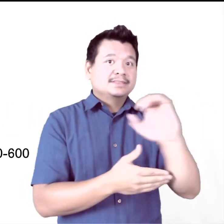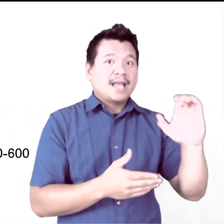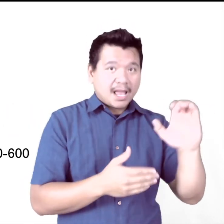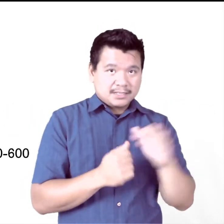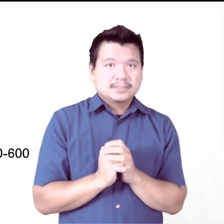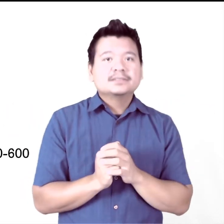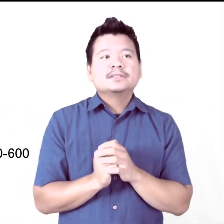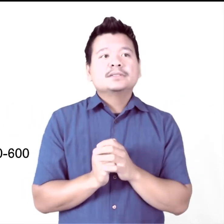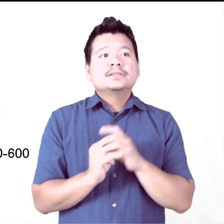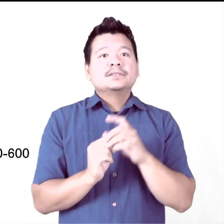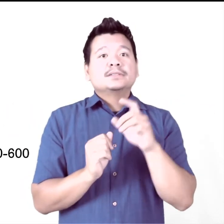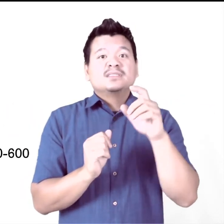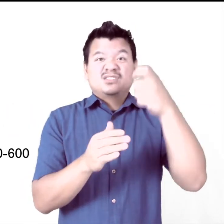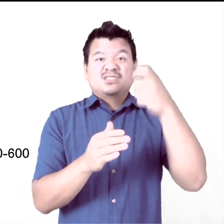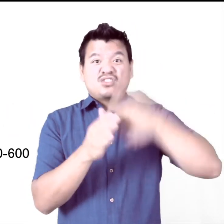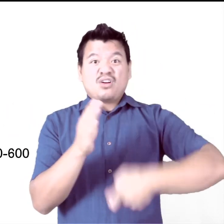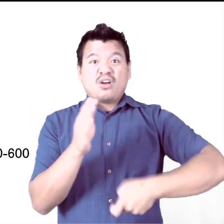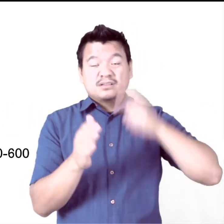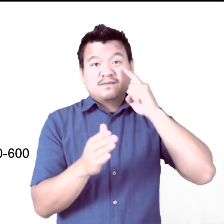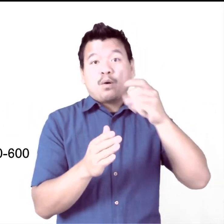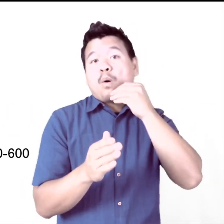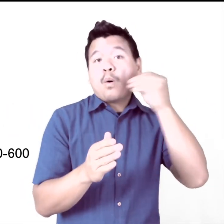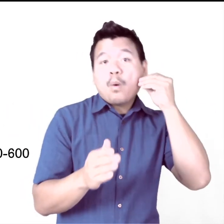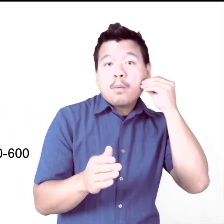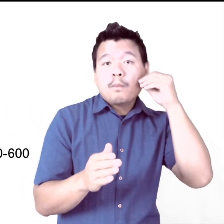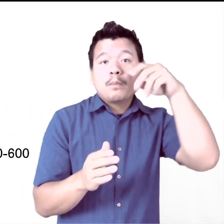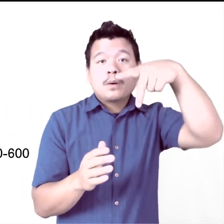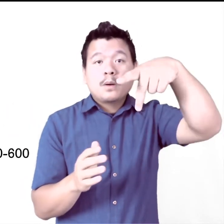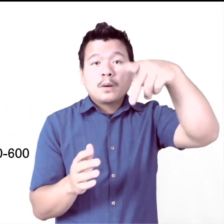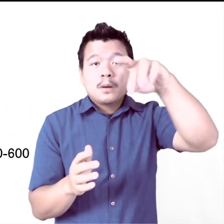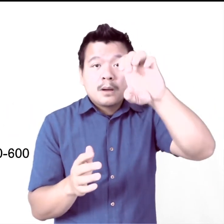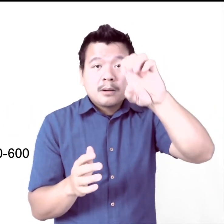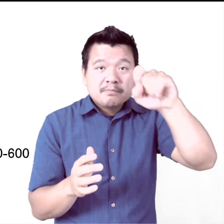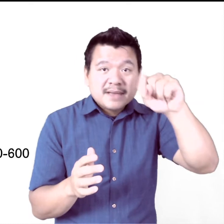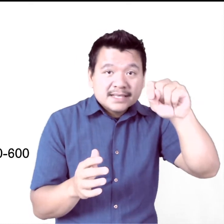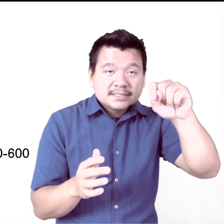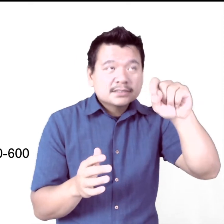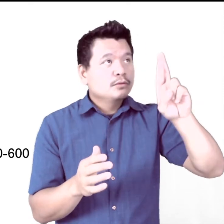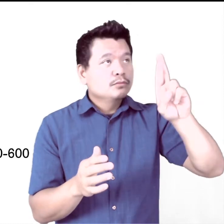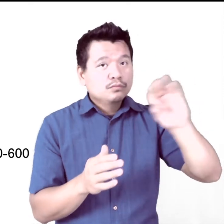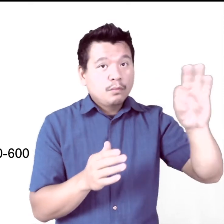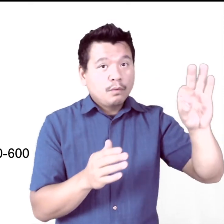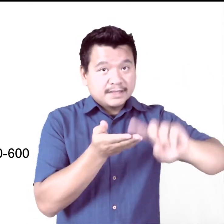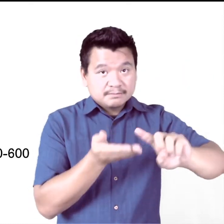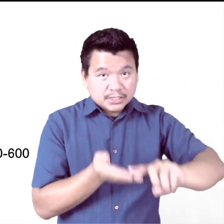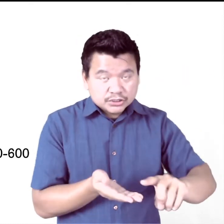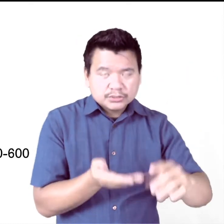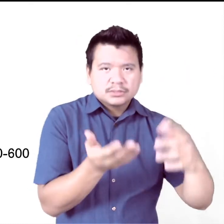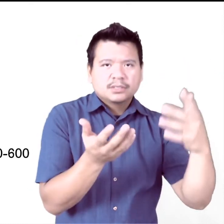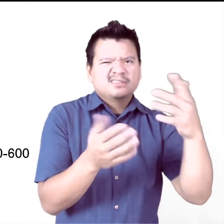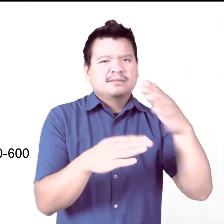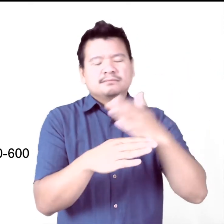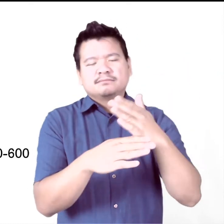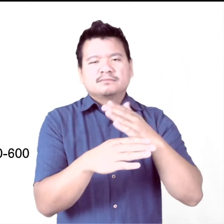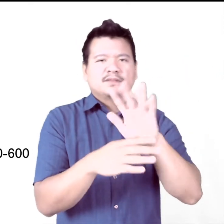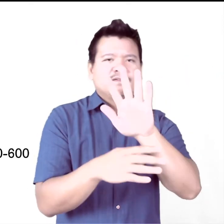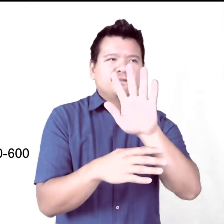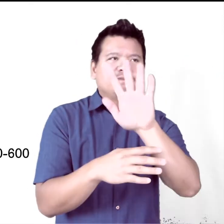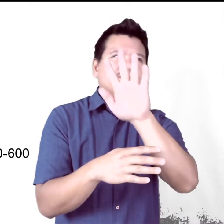in Sacramento, the costs for home, pest, and roof inspections, it's about $400